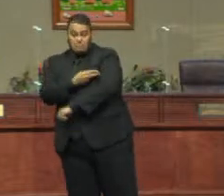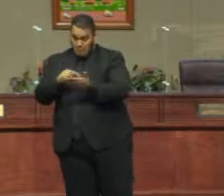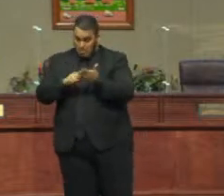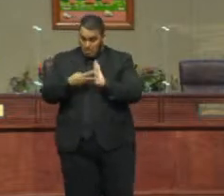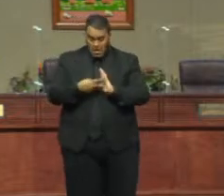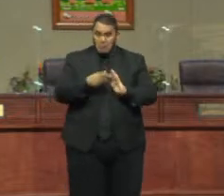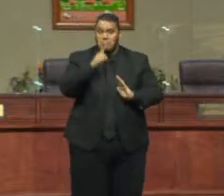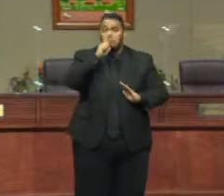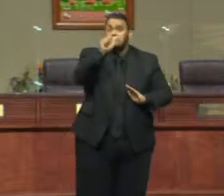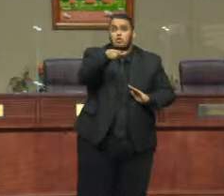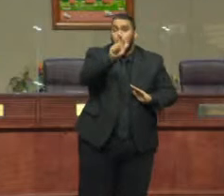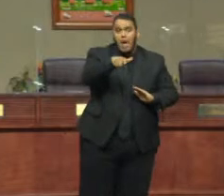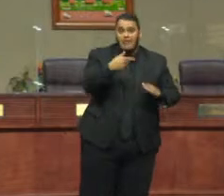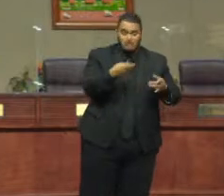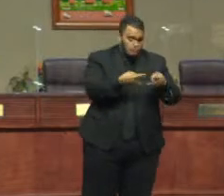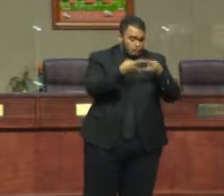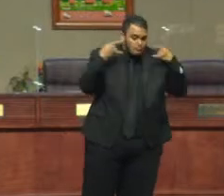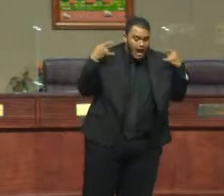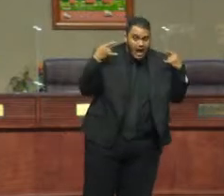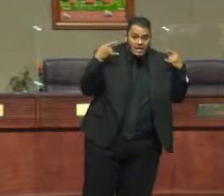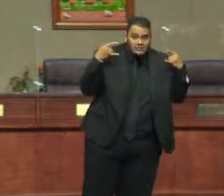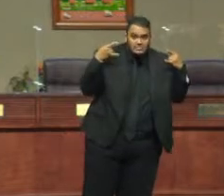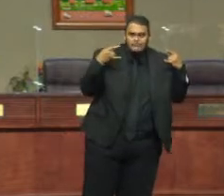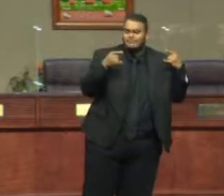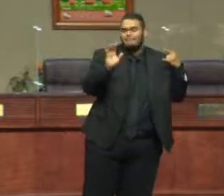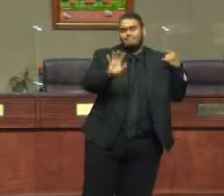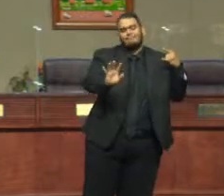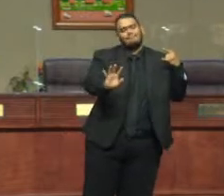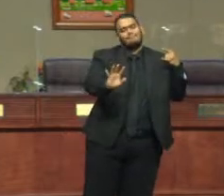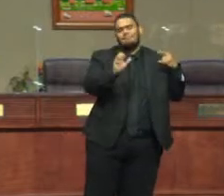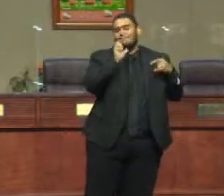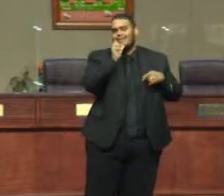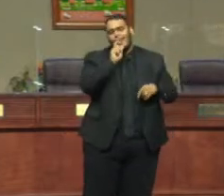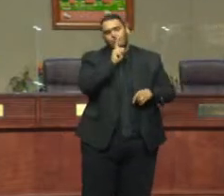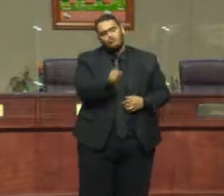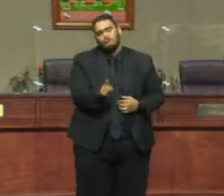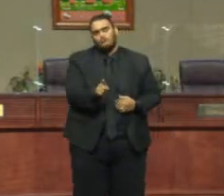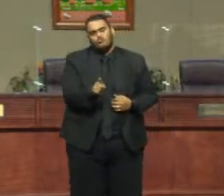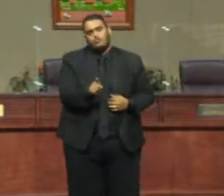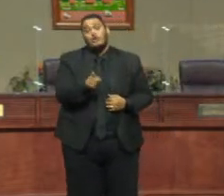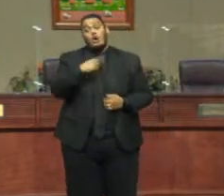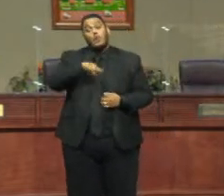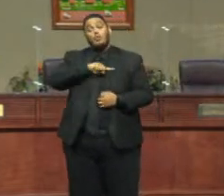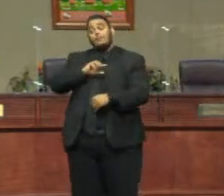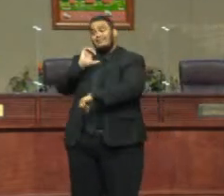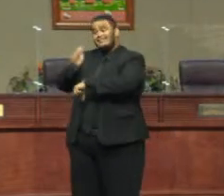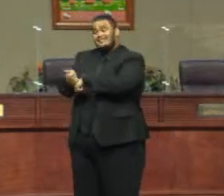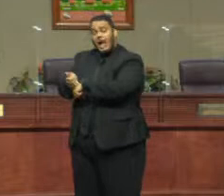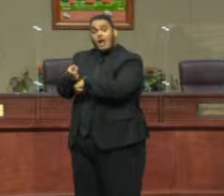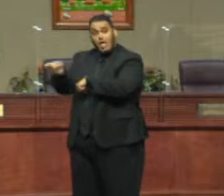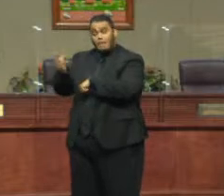That's not true. For these and other myths, you can visit our webpage at